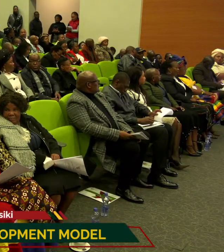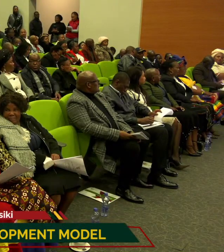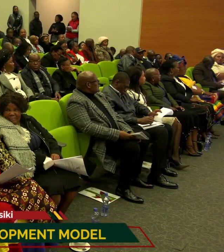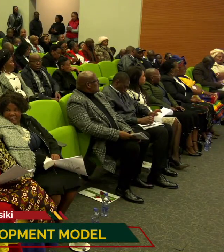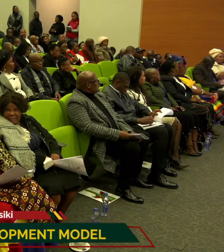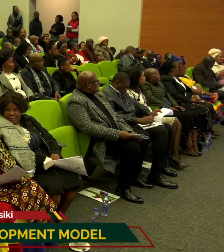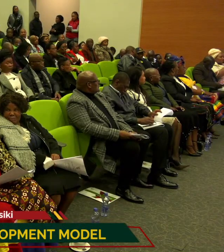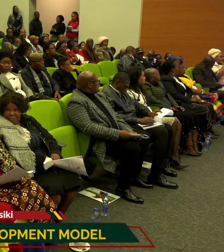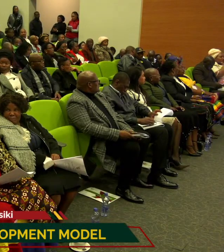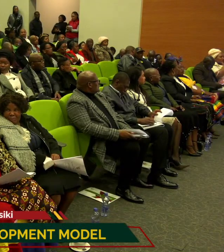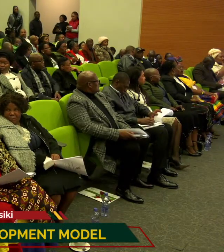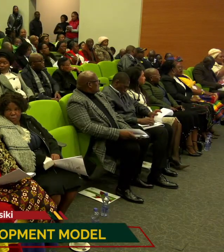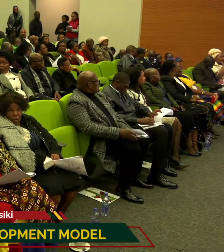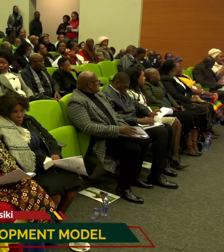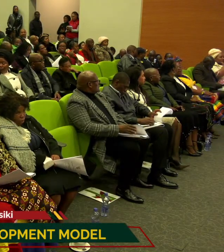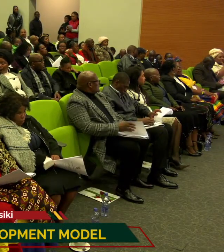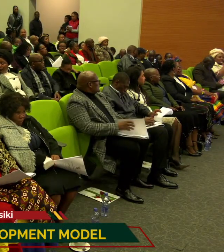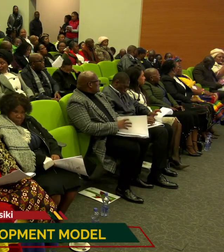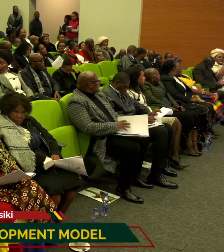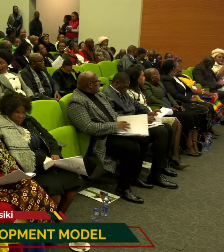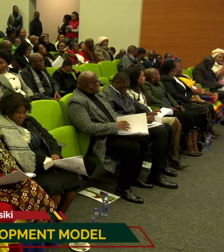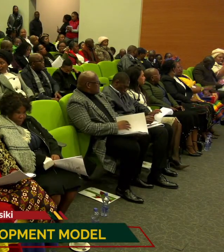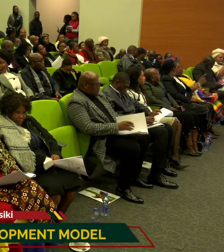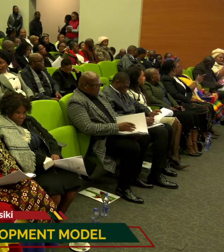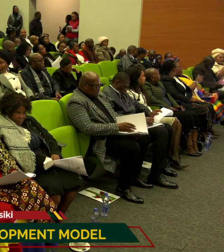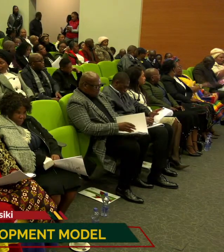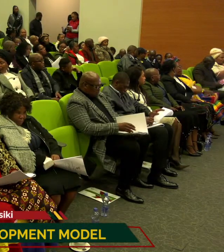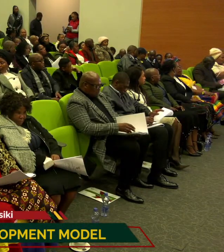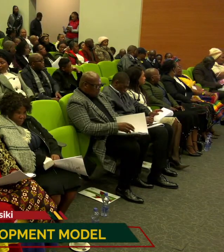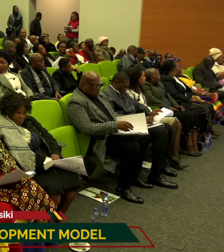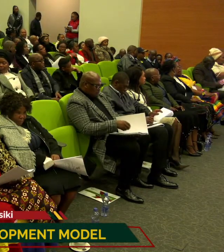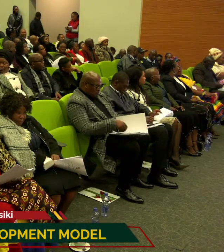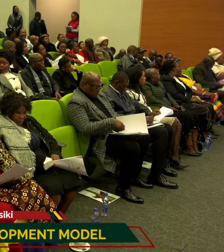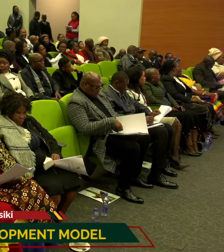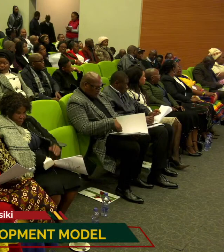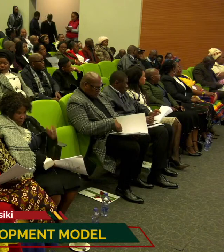And Asha Esiza, Geu Mamso Kanyile.